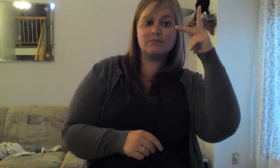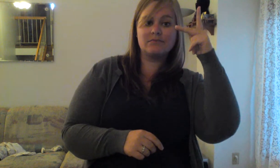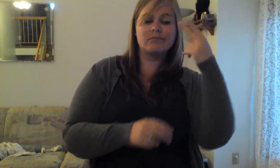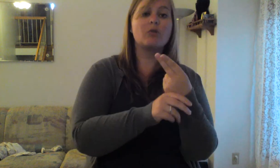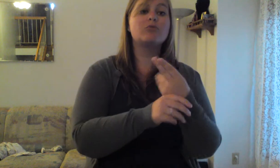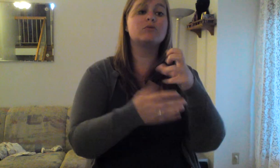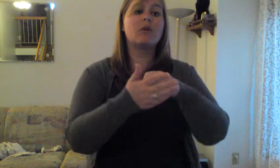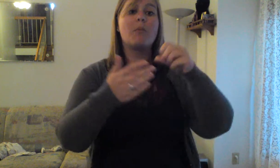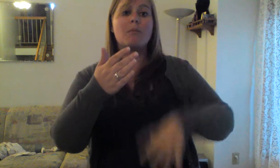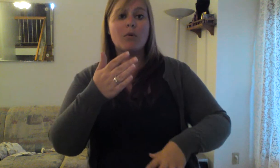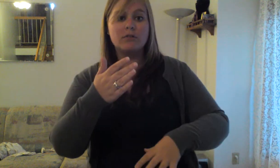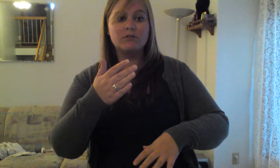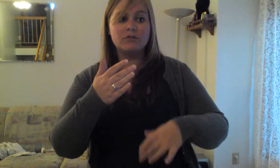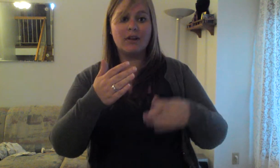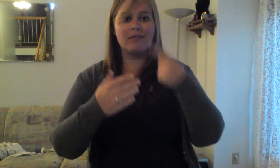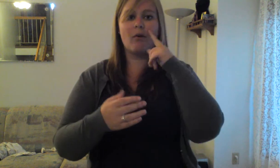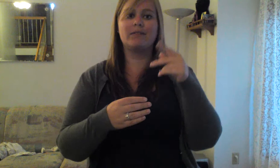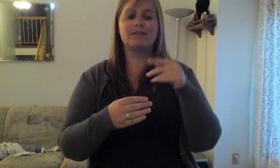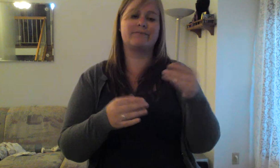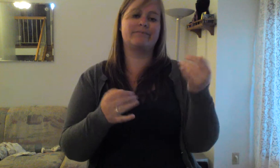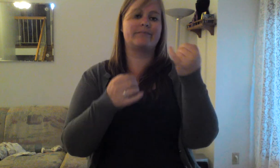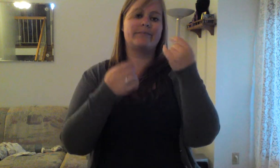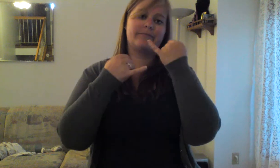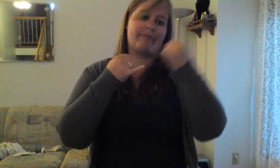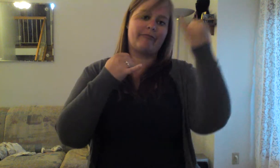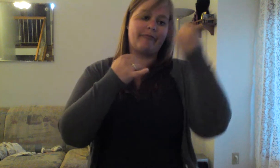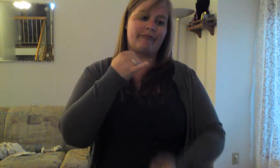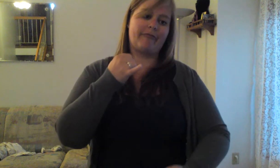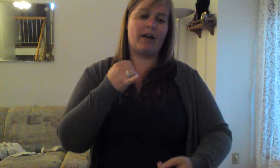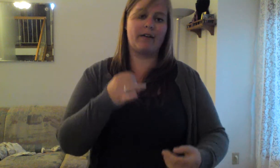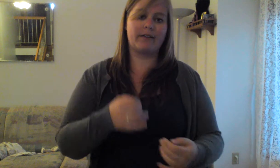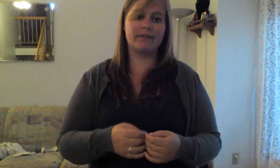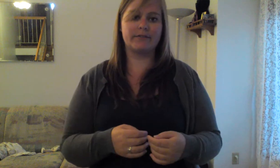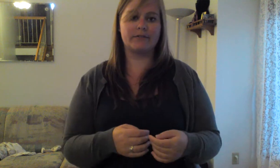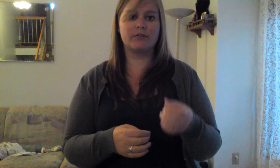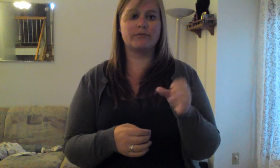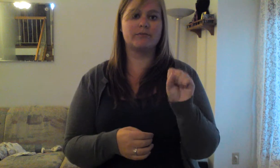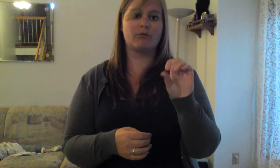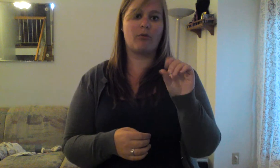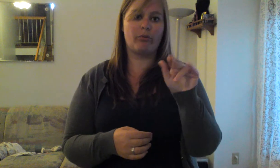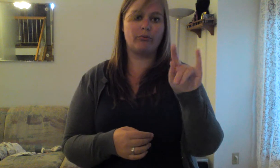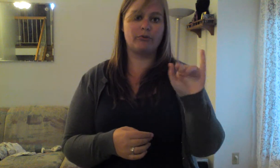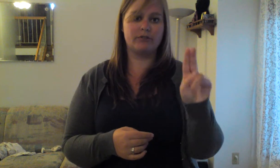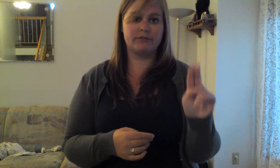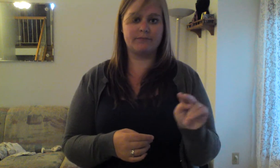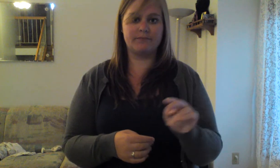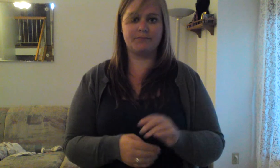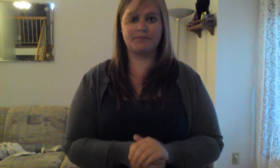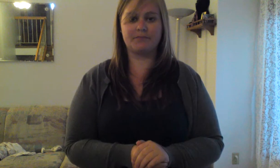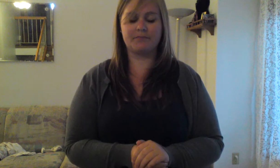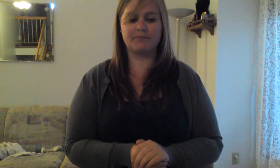upon his final solution. Margaret Sanger was the founder of the American Birth Control League, which is now Planned Parenthood.